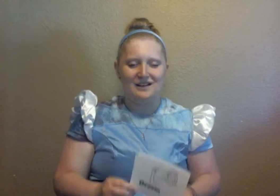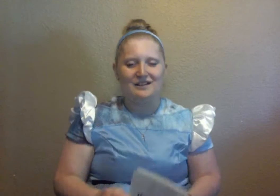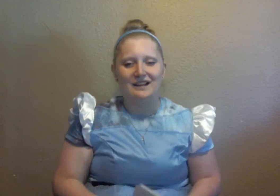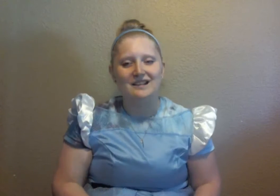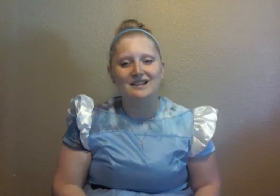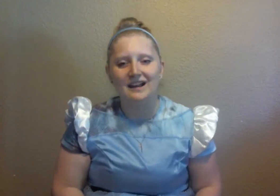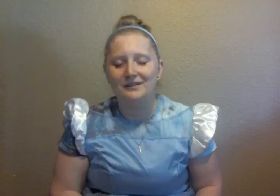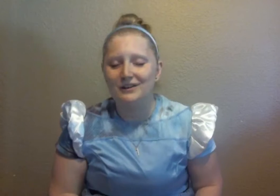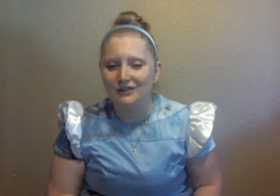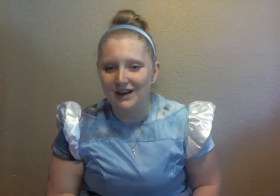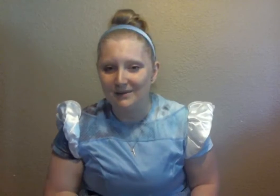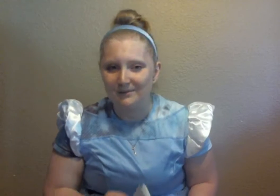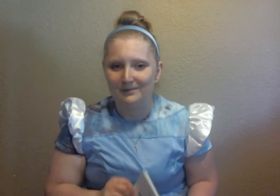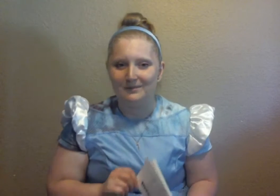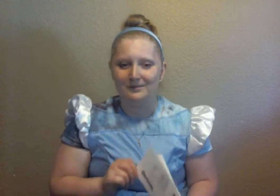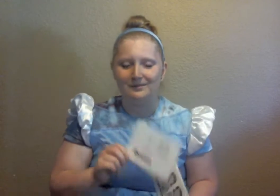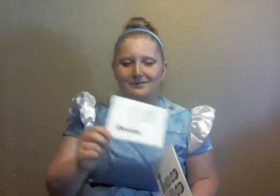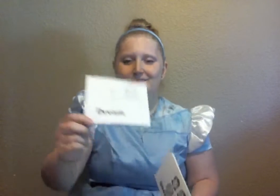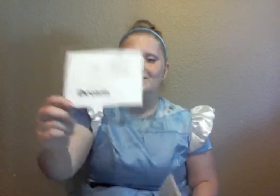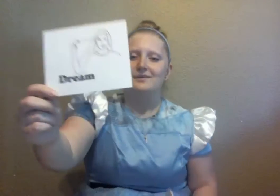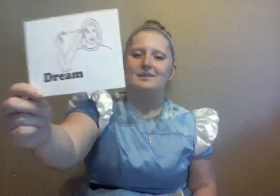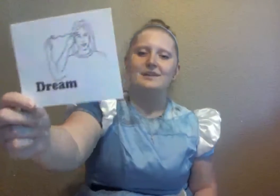that's the sign for dream.